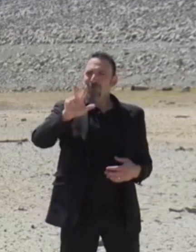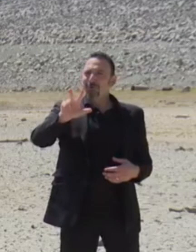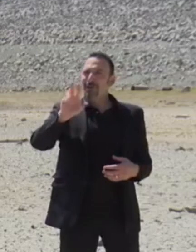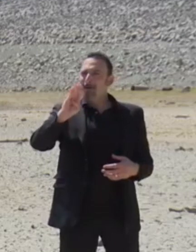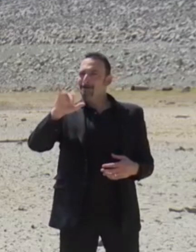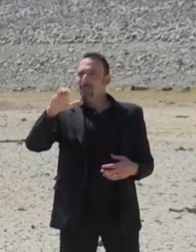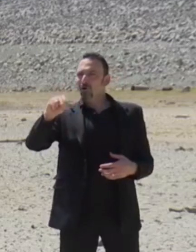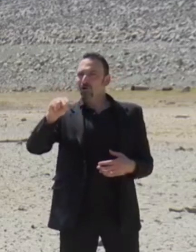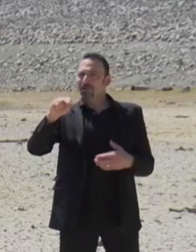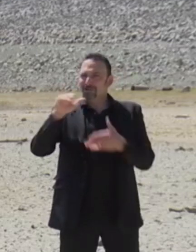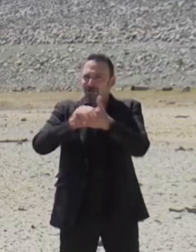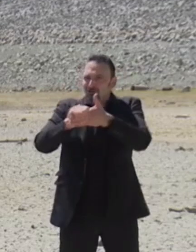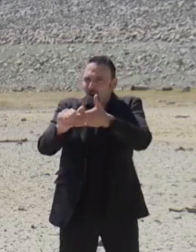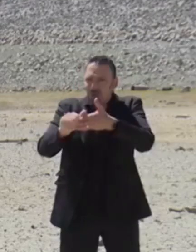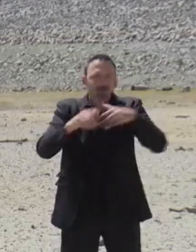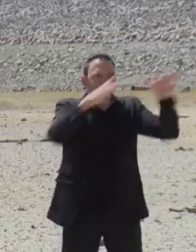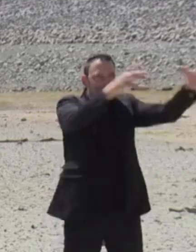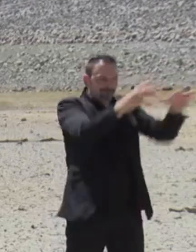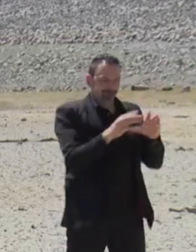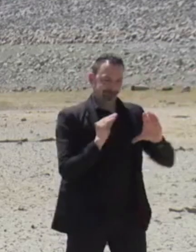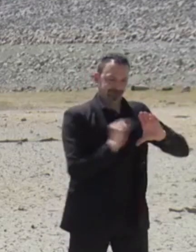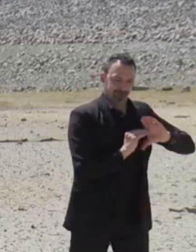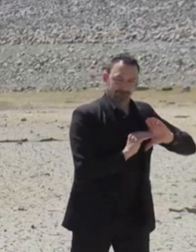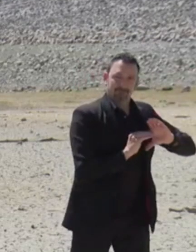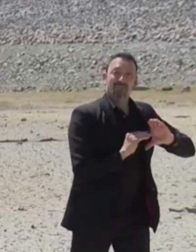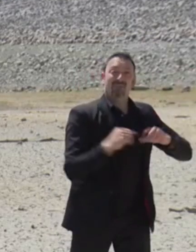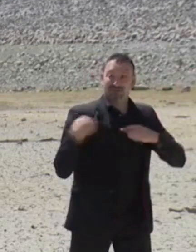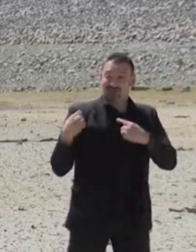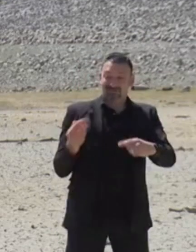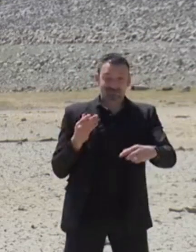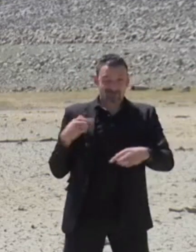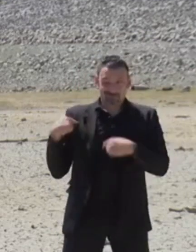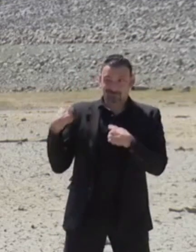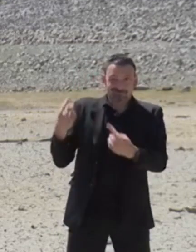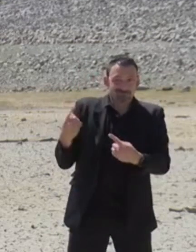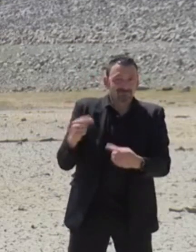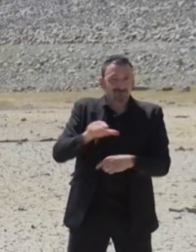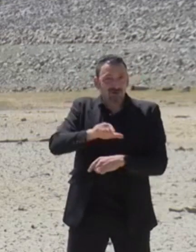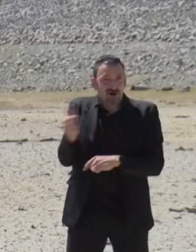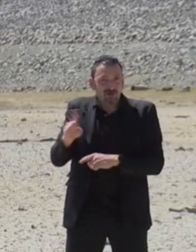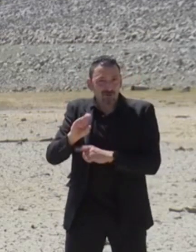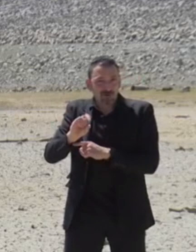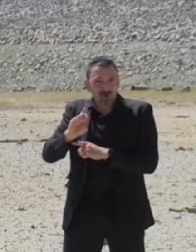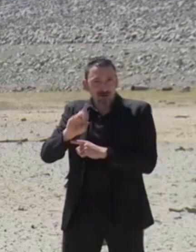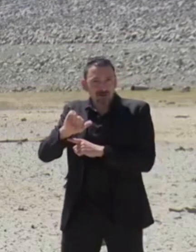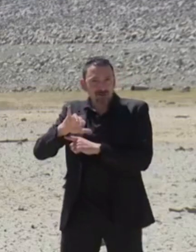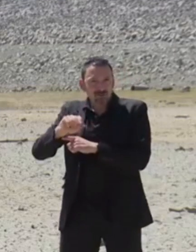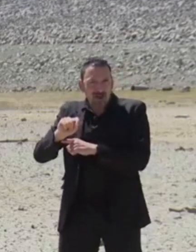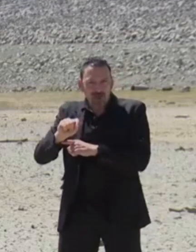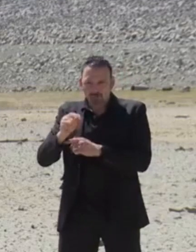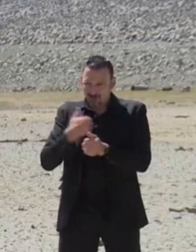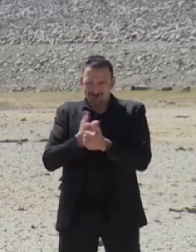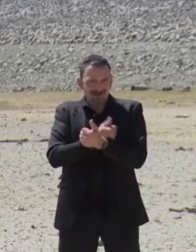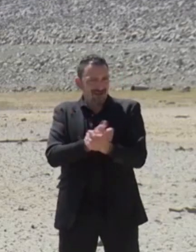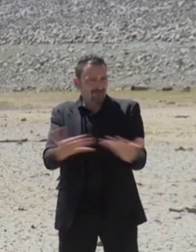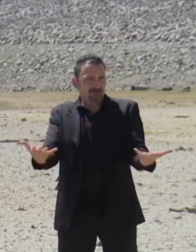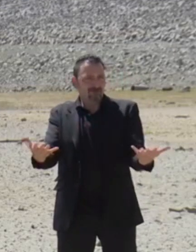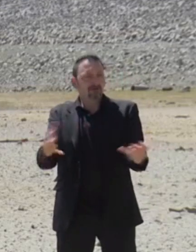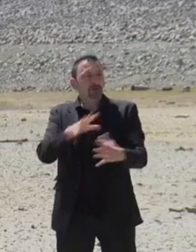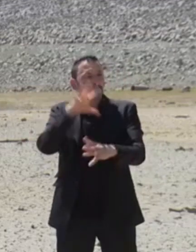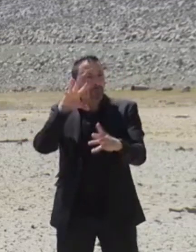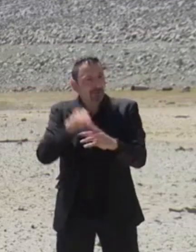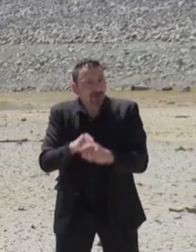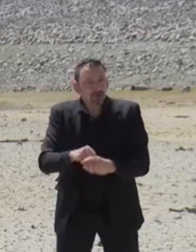appropriated. $7.3 billion since the last drought has been appropriated for the all of the above strategy, including, by the